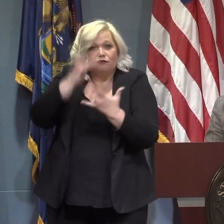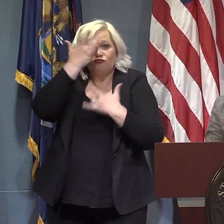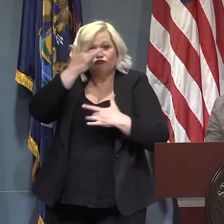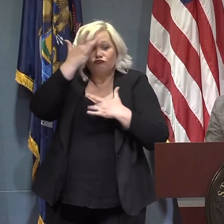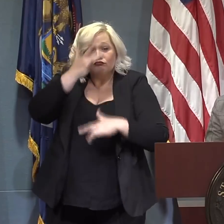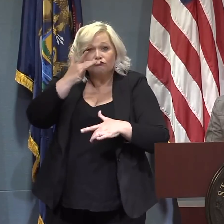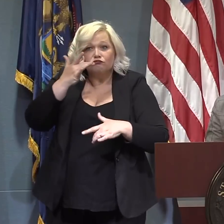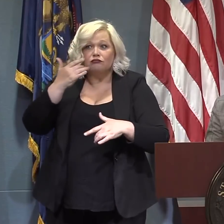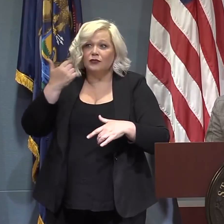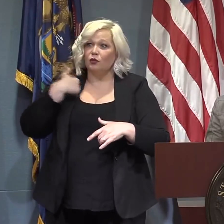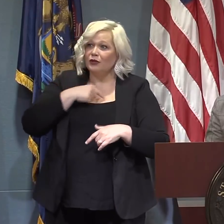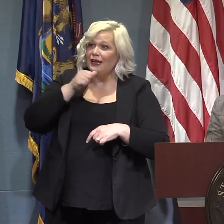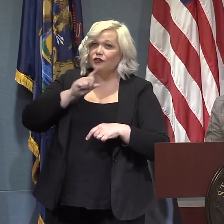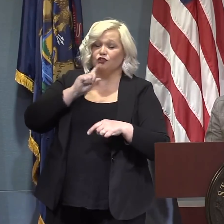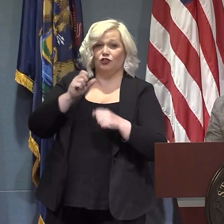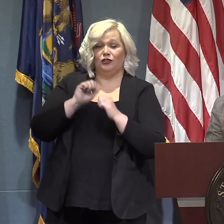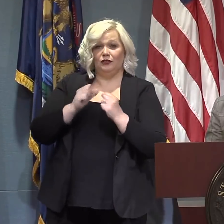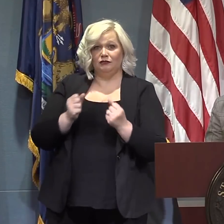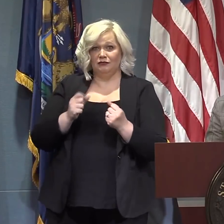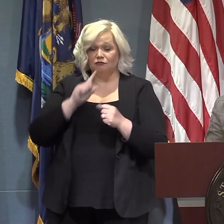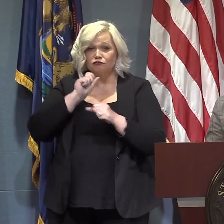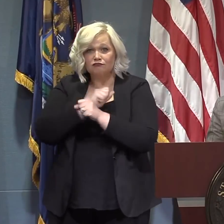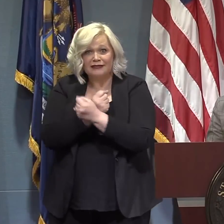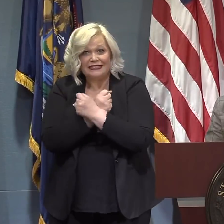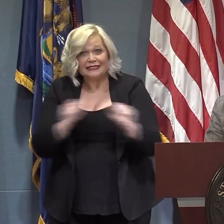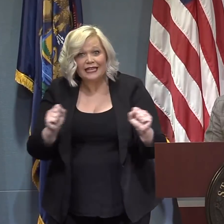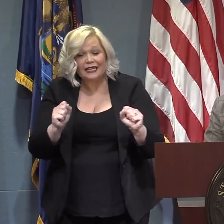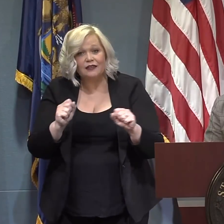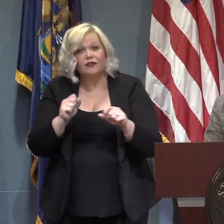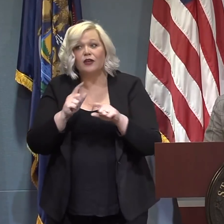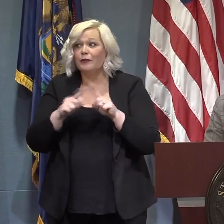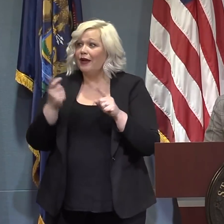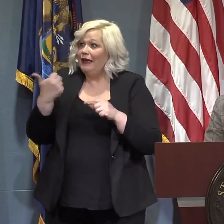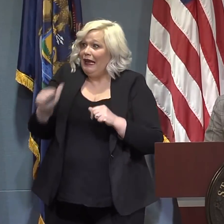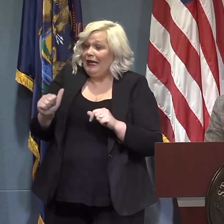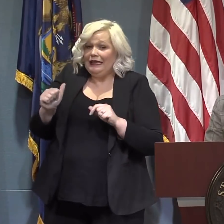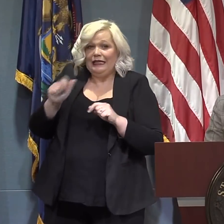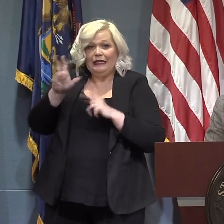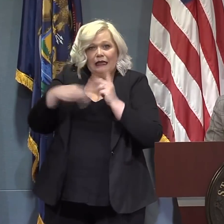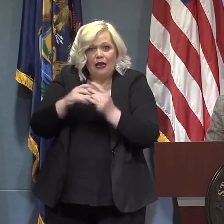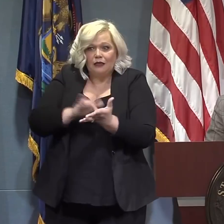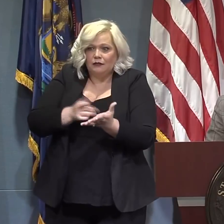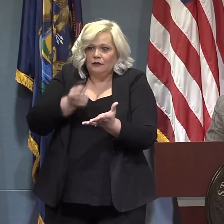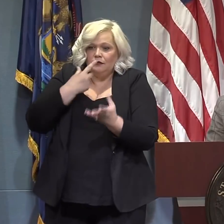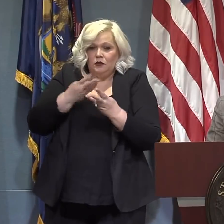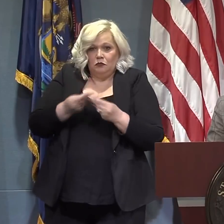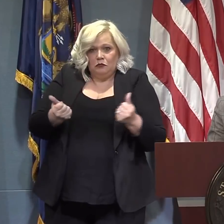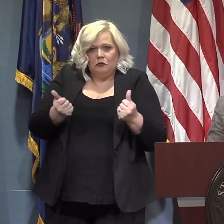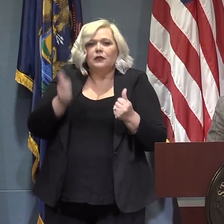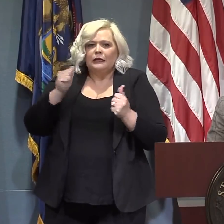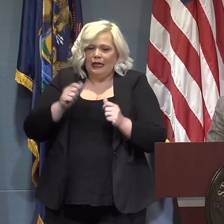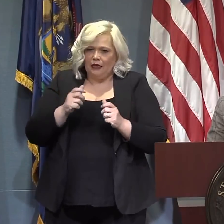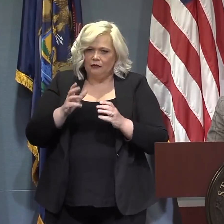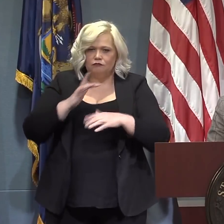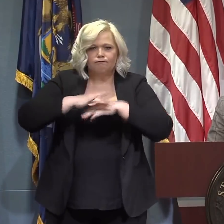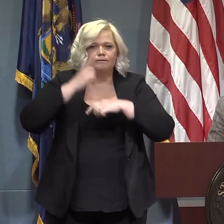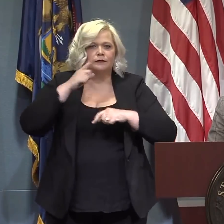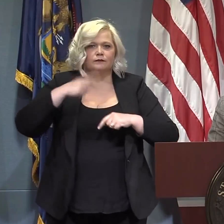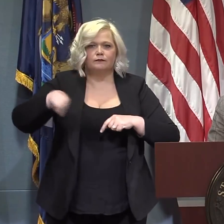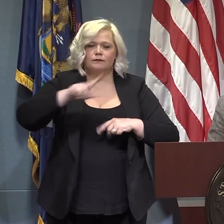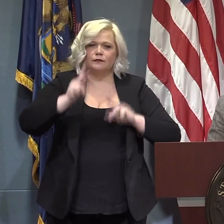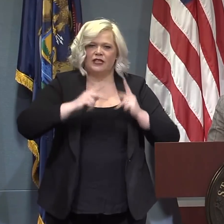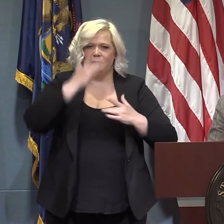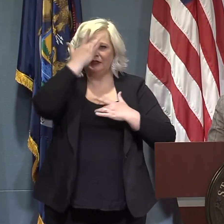the full safety profile, we do want any potential treatments to be accessible to patients in Michigan as they battle this